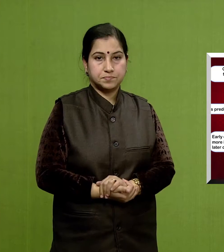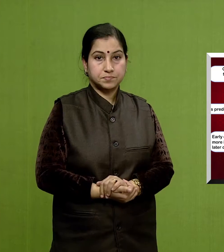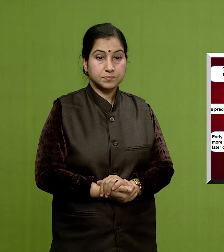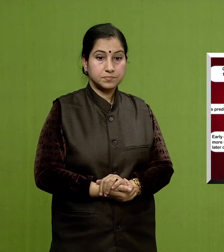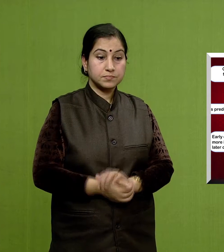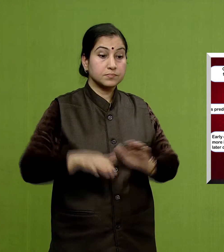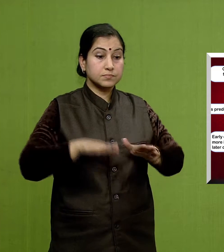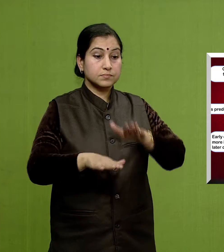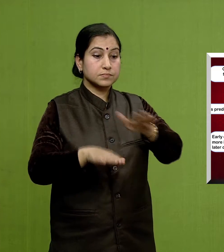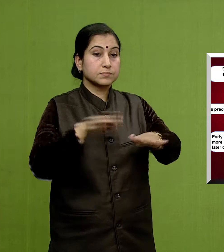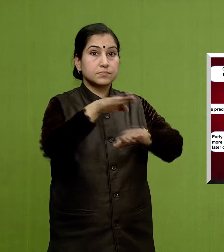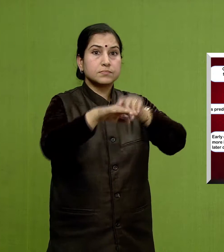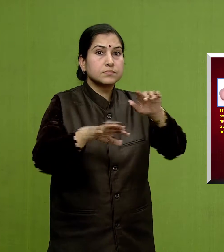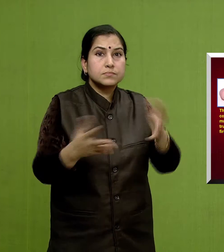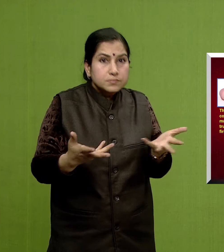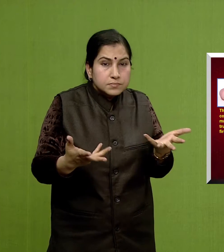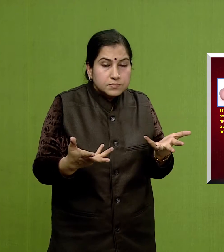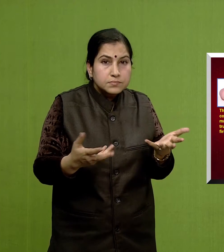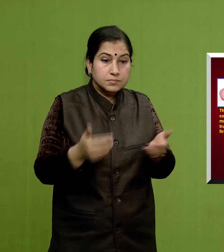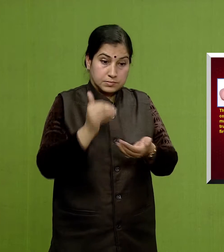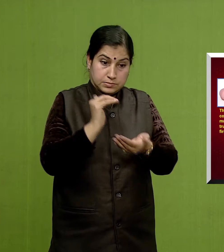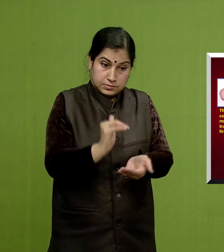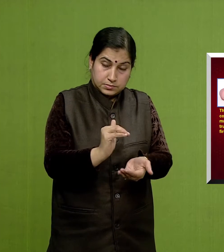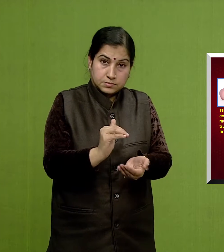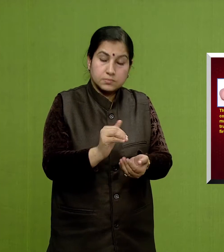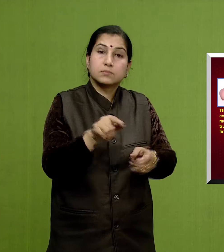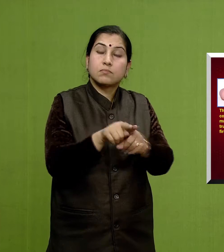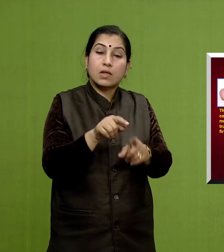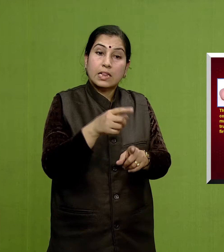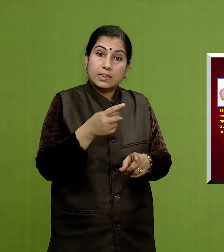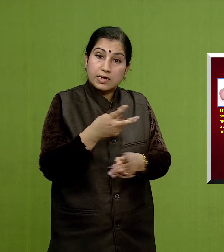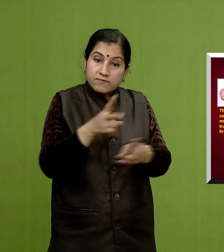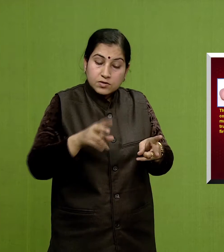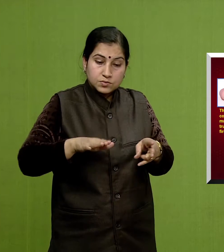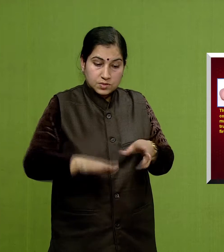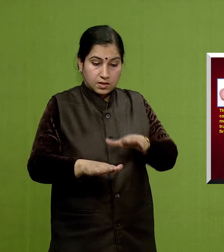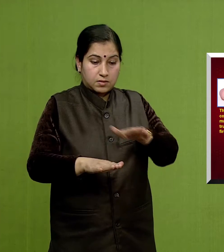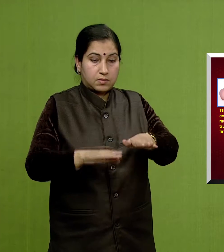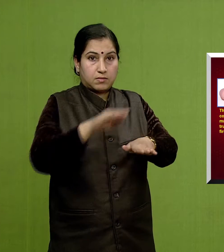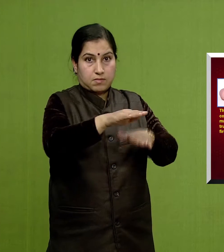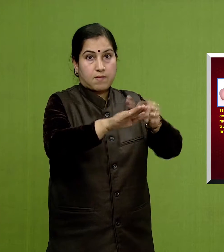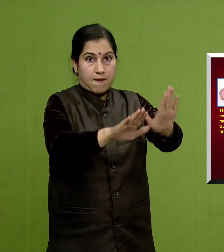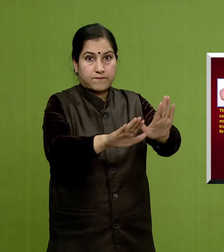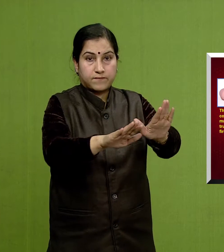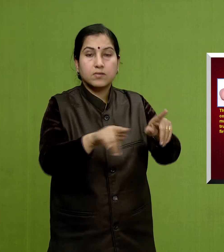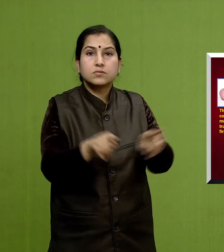Development of the child occurs in different stages, and every